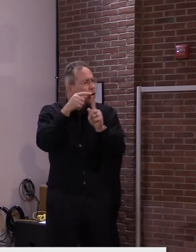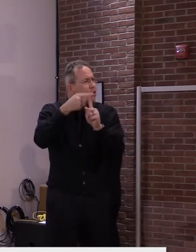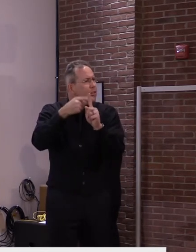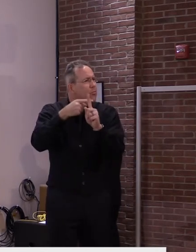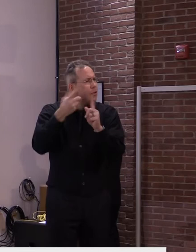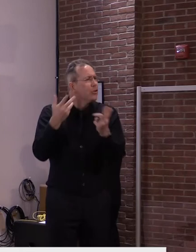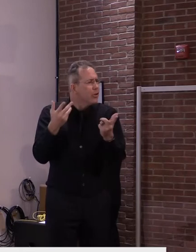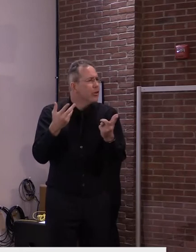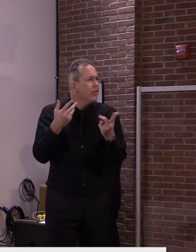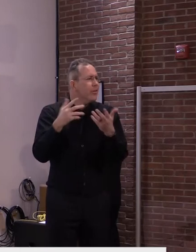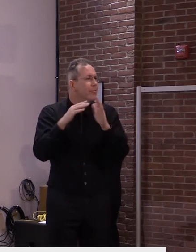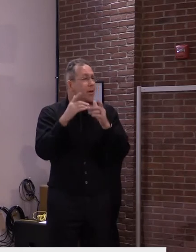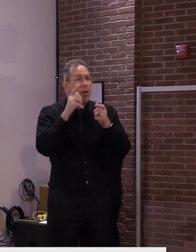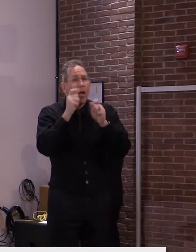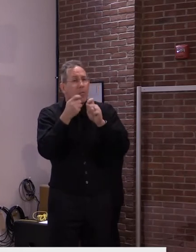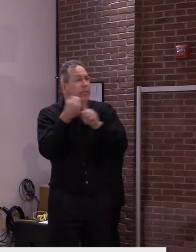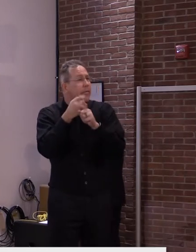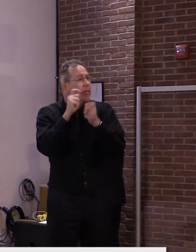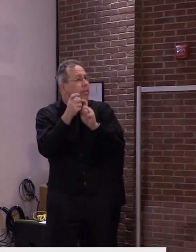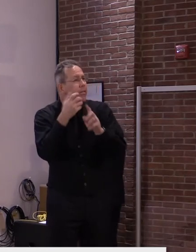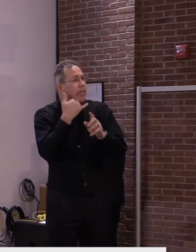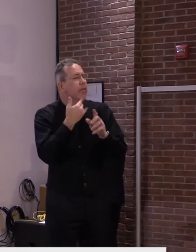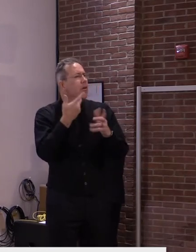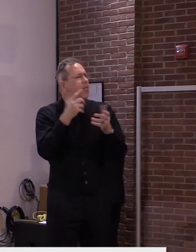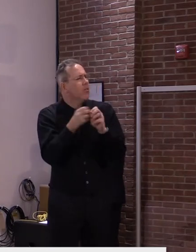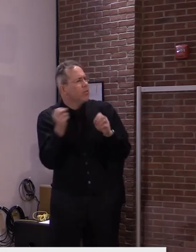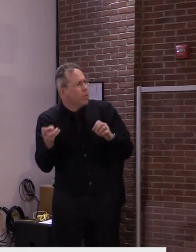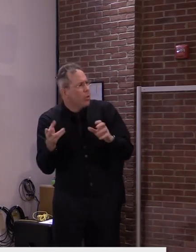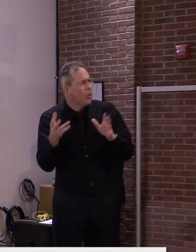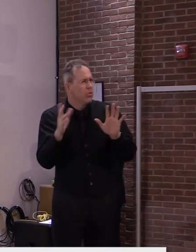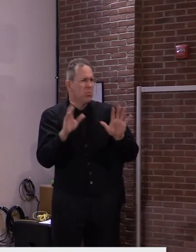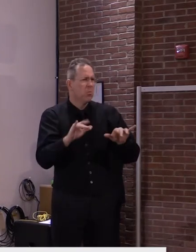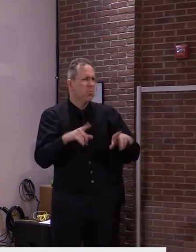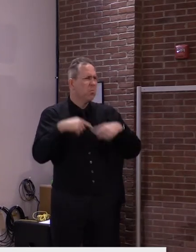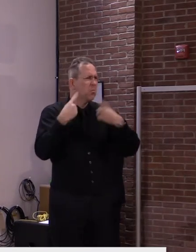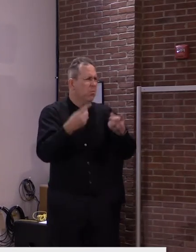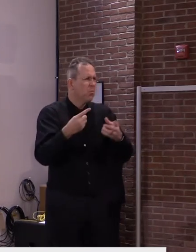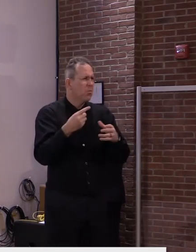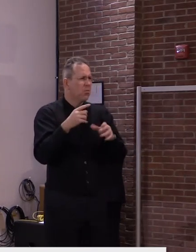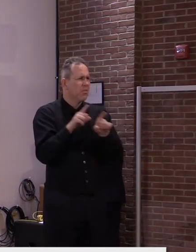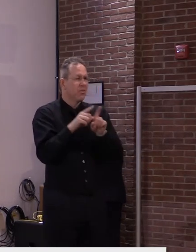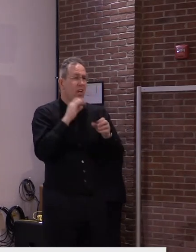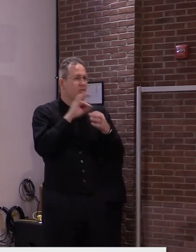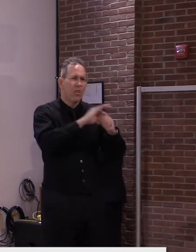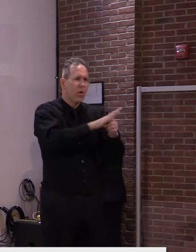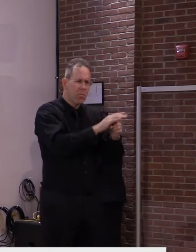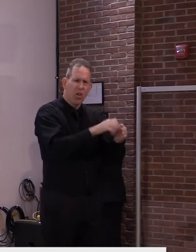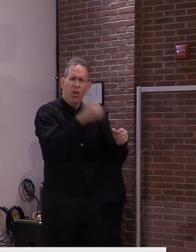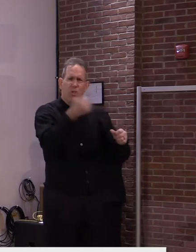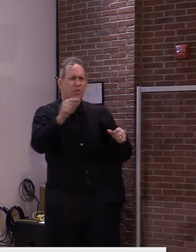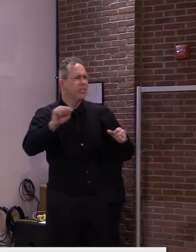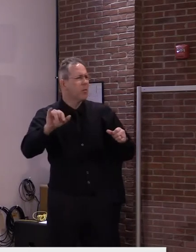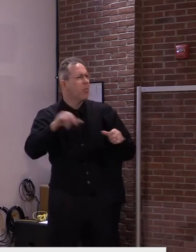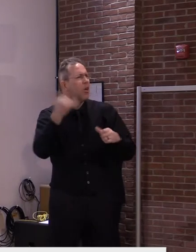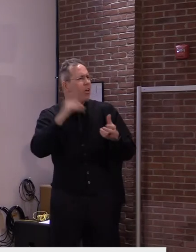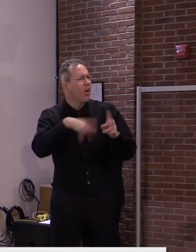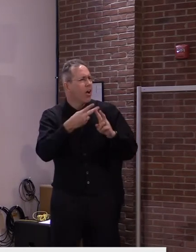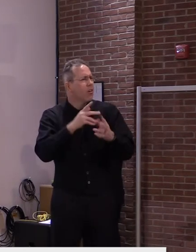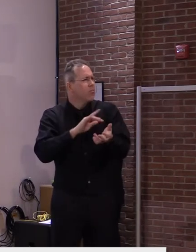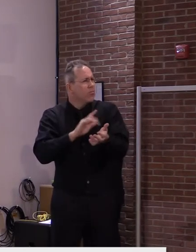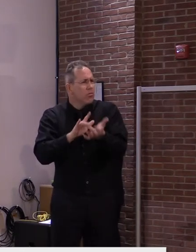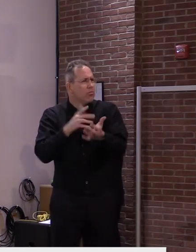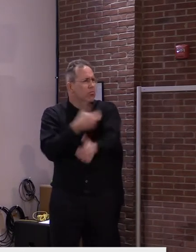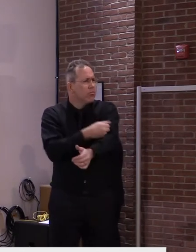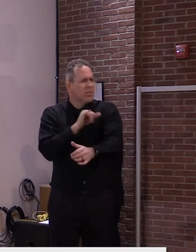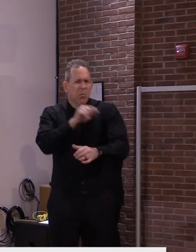systems are in place to make sure that we're alerted to them quickly and they don't cause any harm. Second of all, many